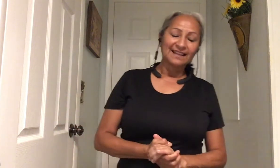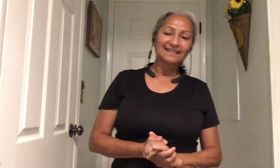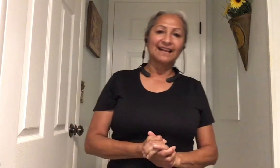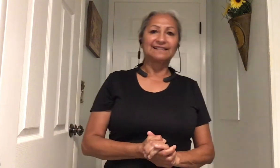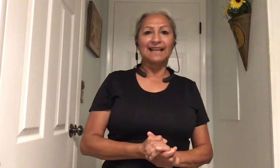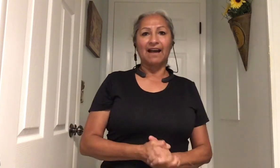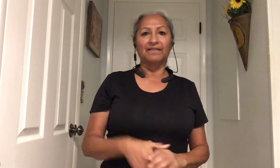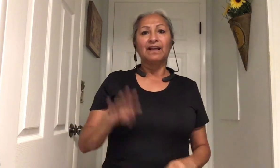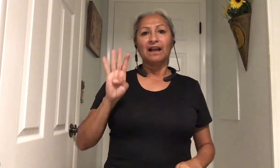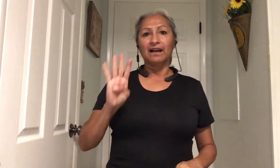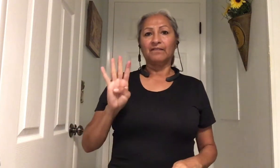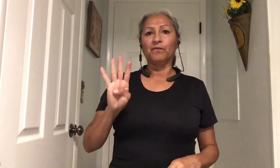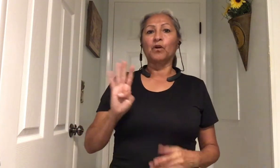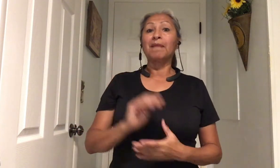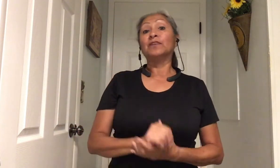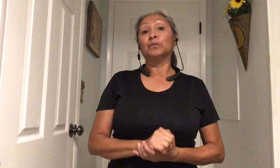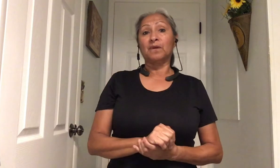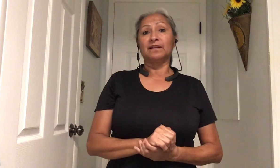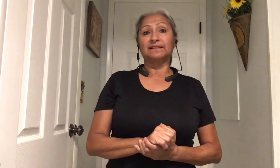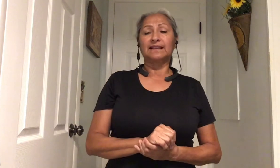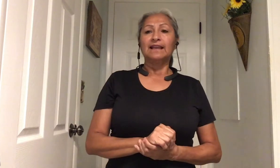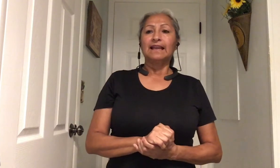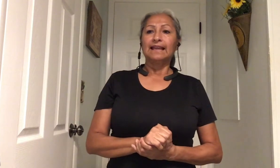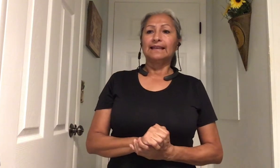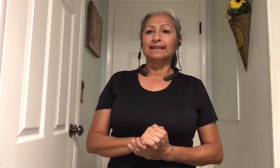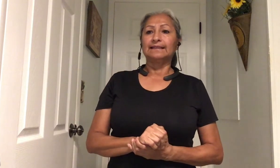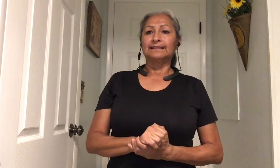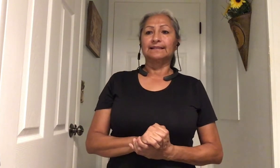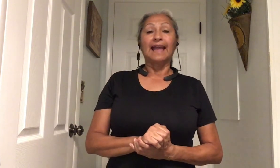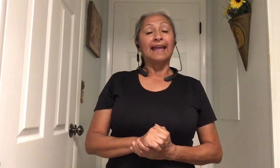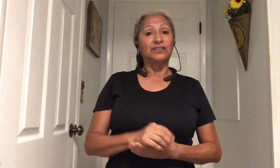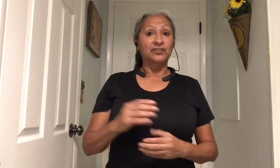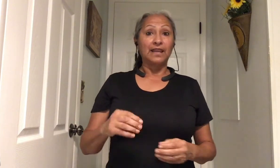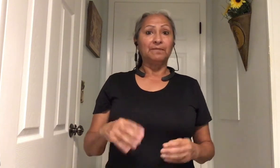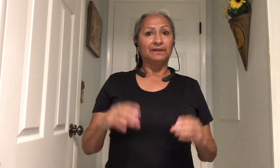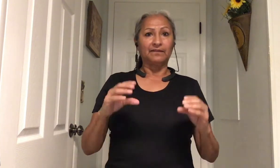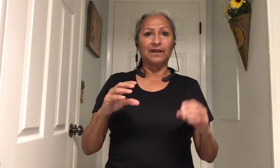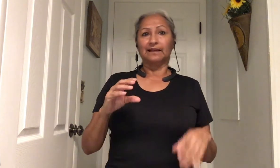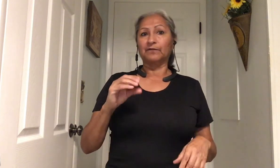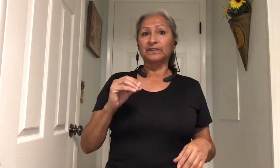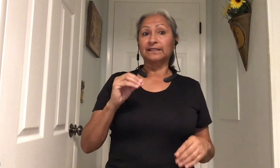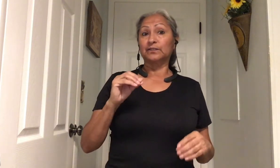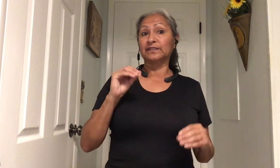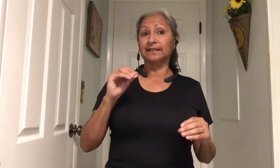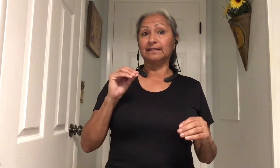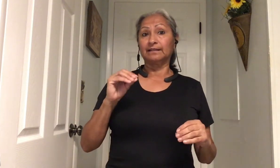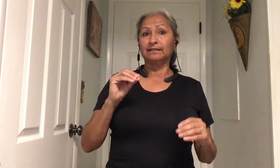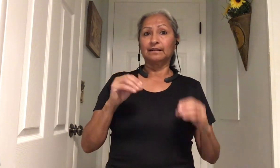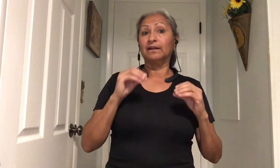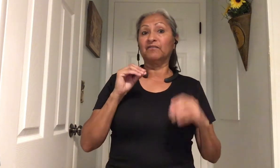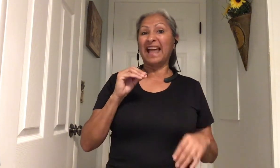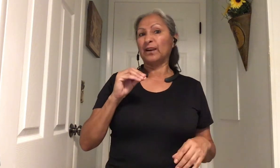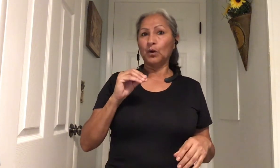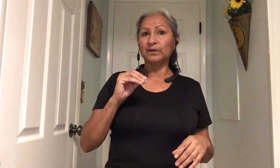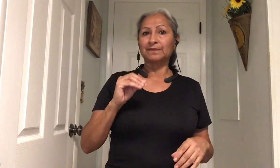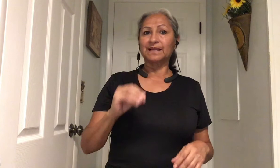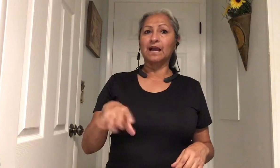signs have 4 manual parts. It is the hand shape. Like for instance, you'll see the flat O sometimes, splayed